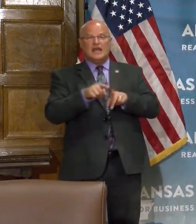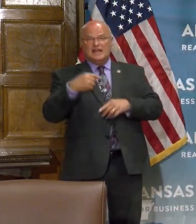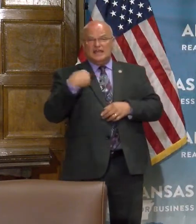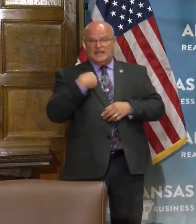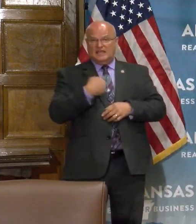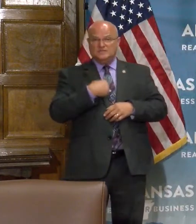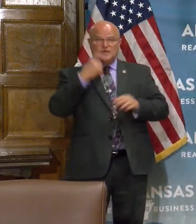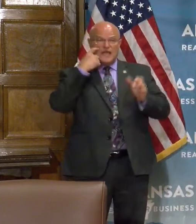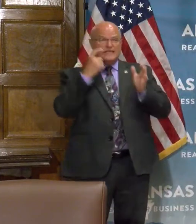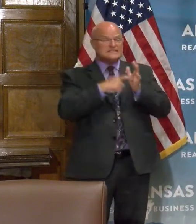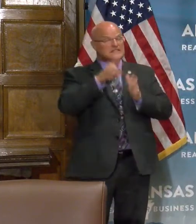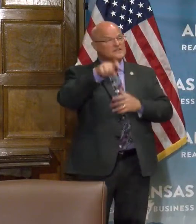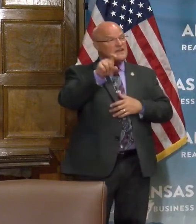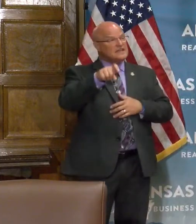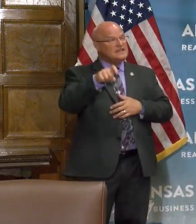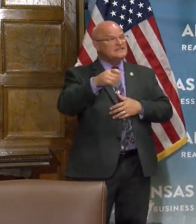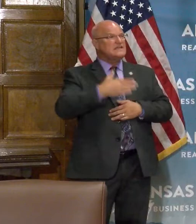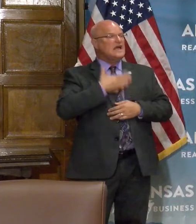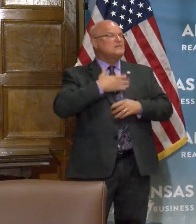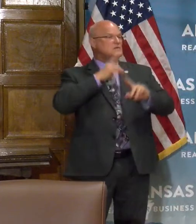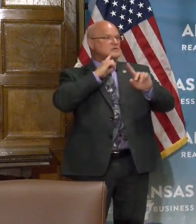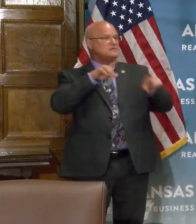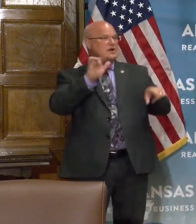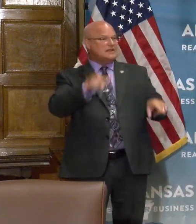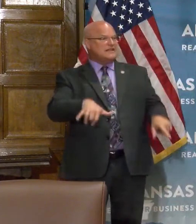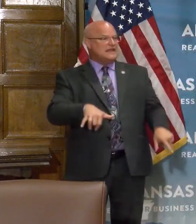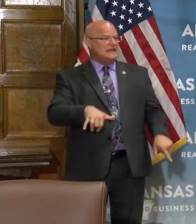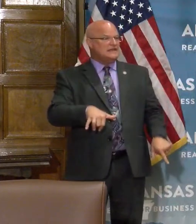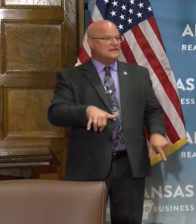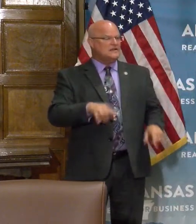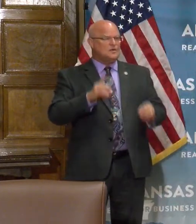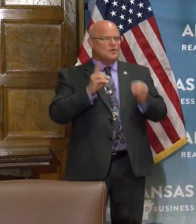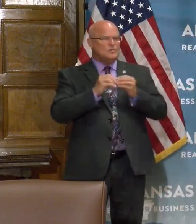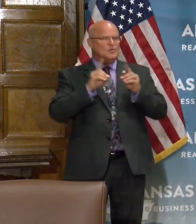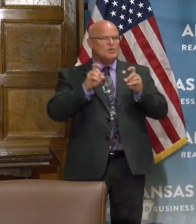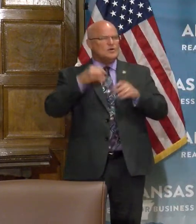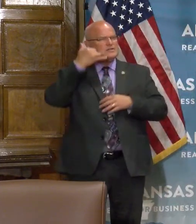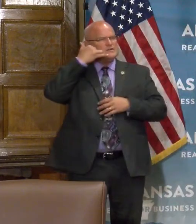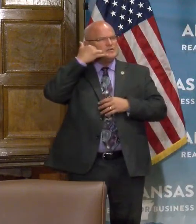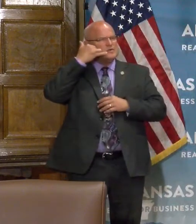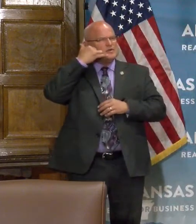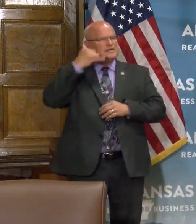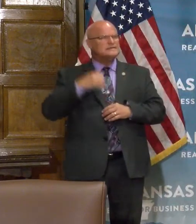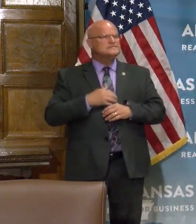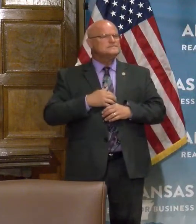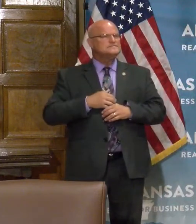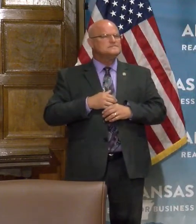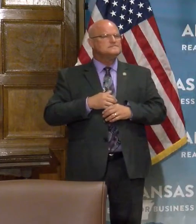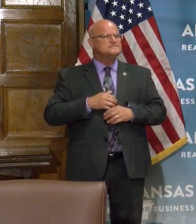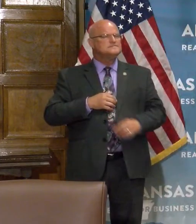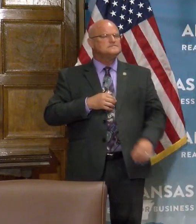we identify needs, and we're happy to respond to those. Is there one more question remotely?